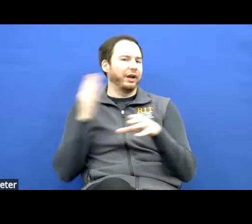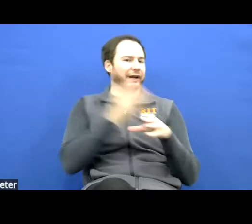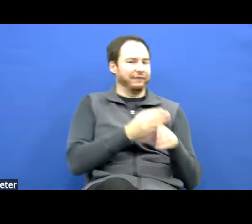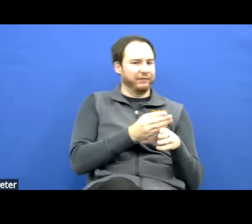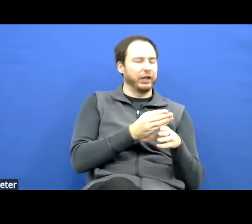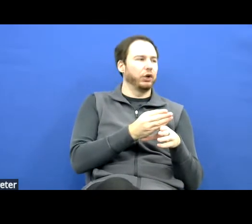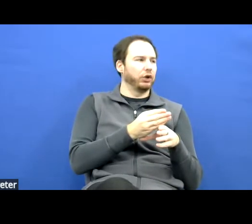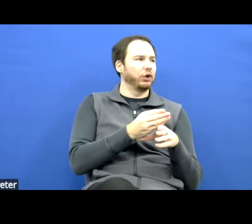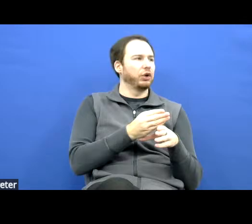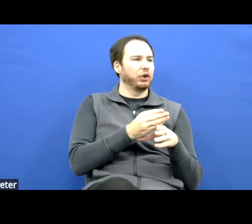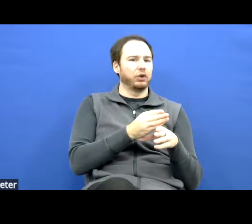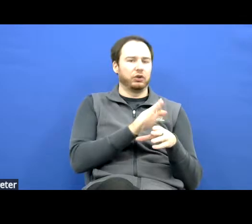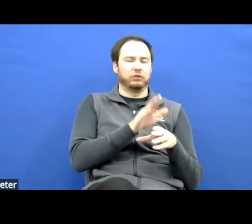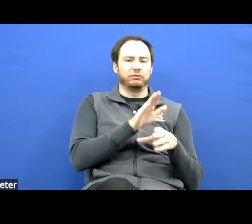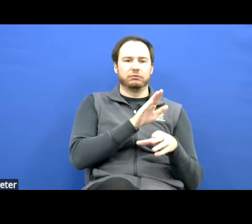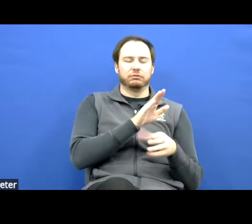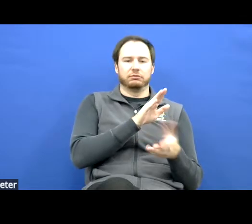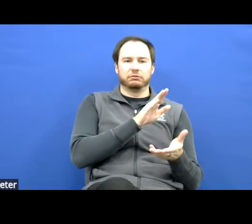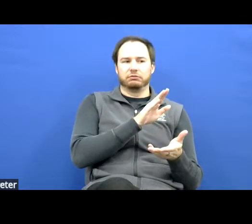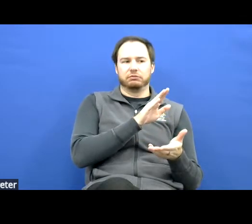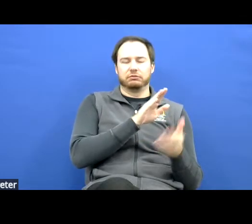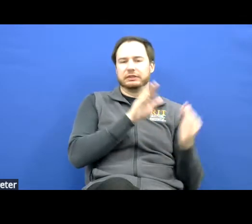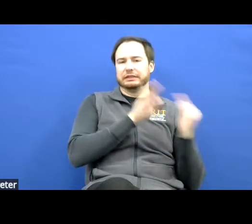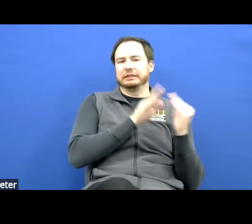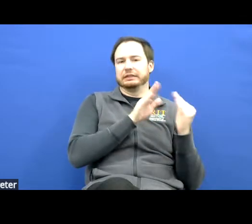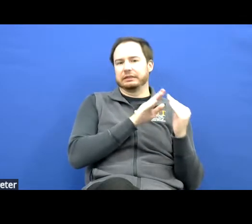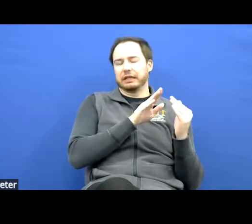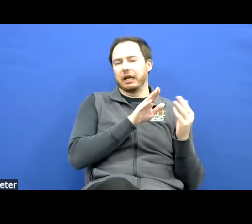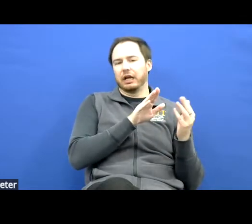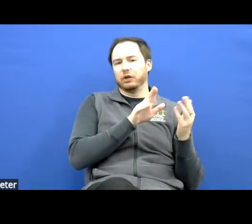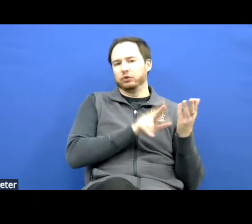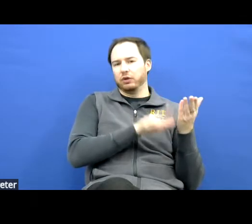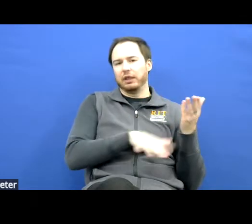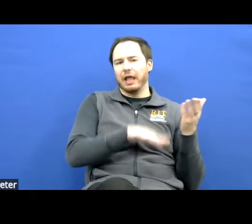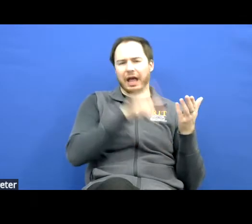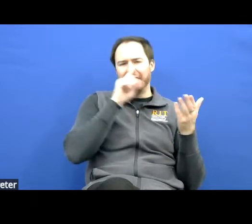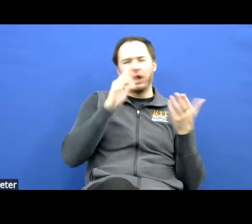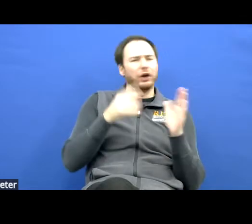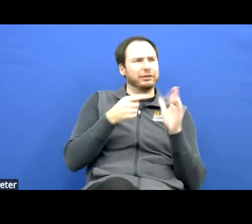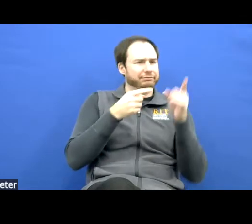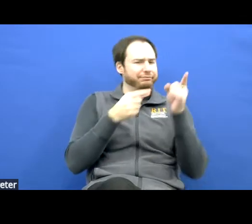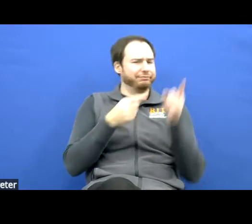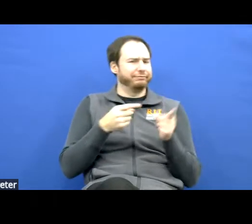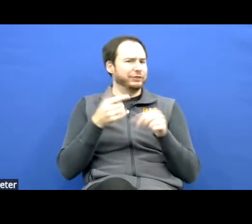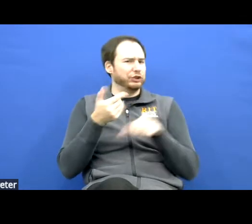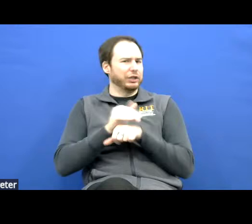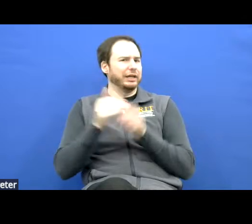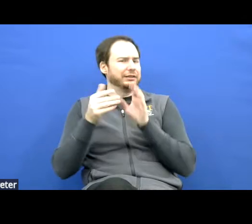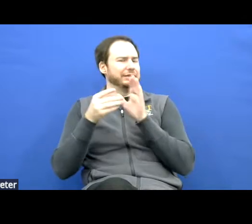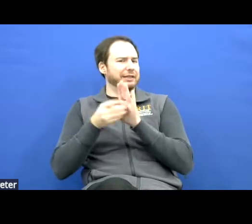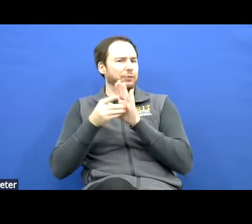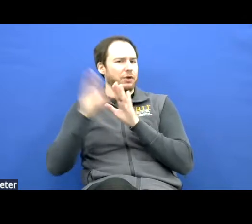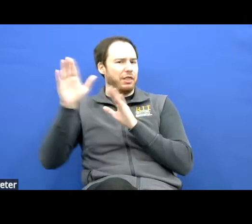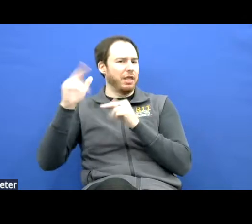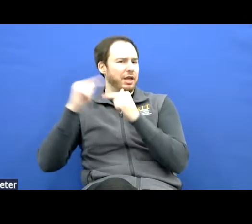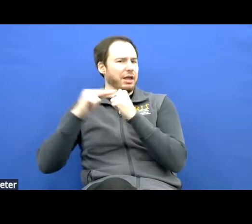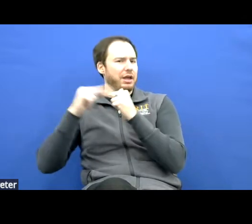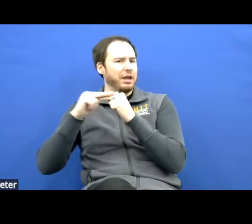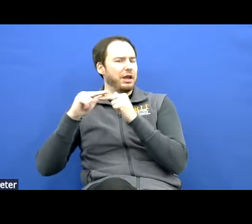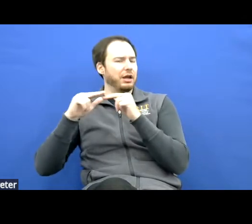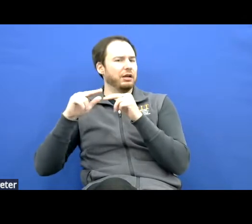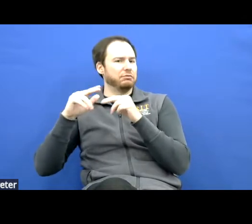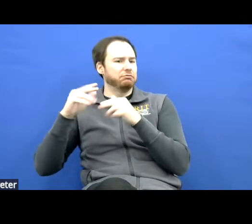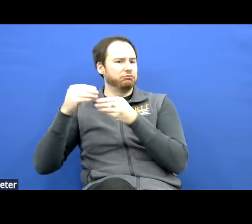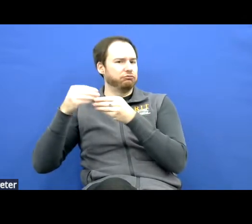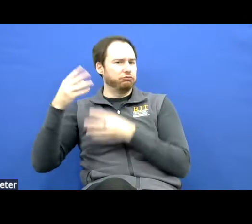with the town's use of the land. And I think that's been demonstrated tonight through this